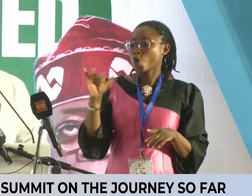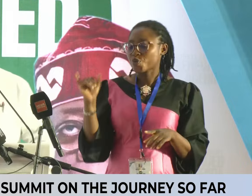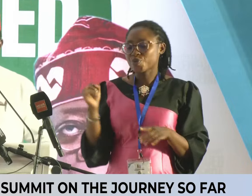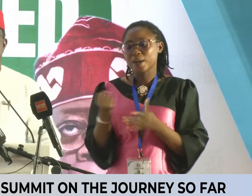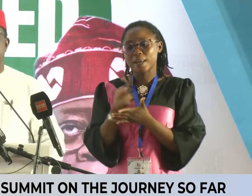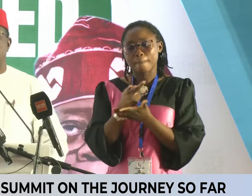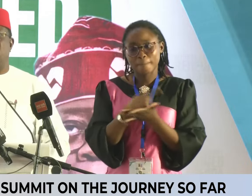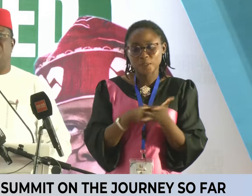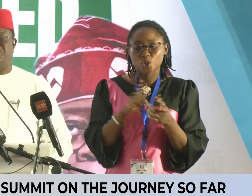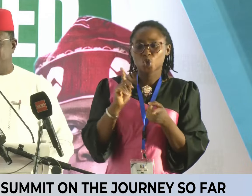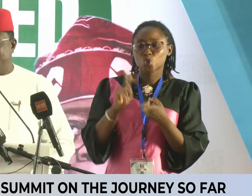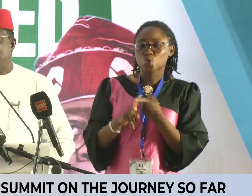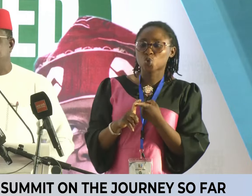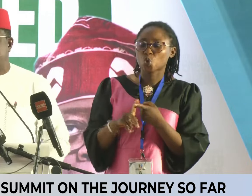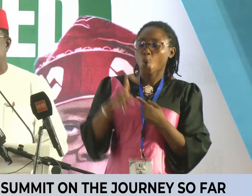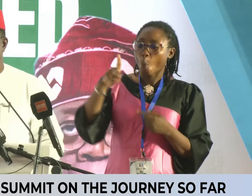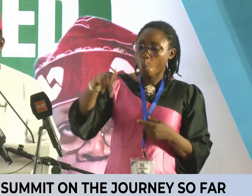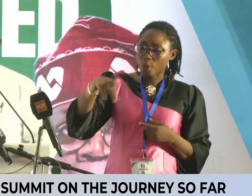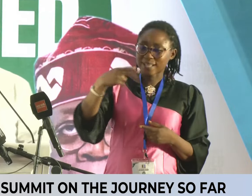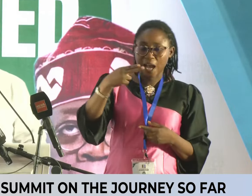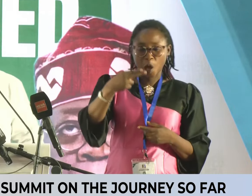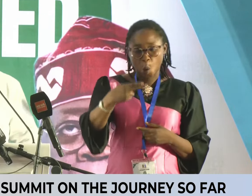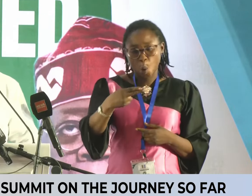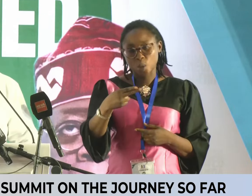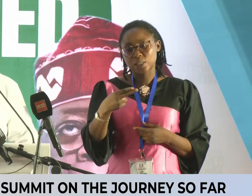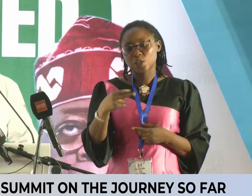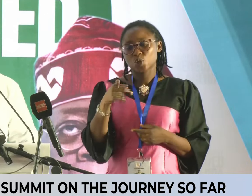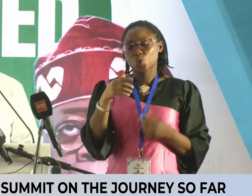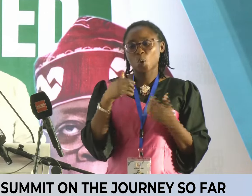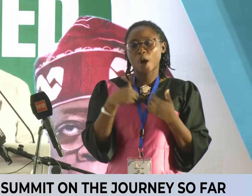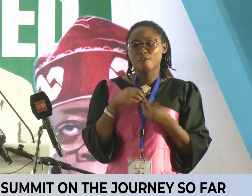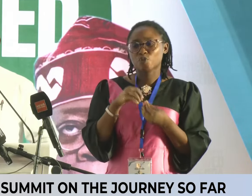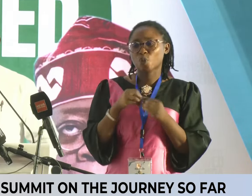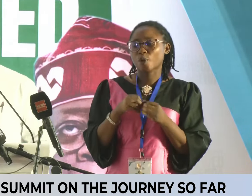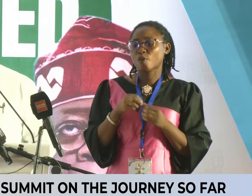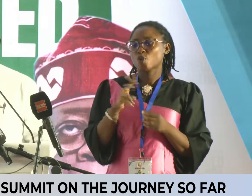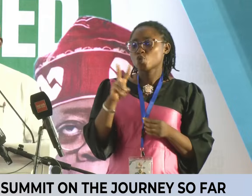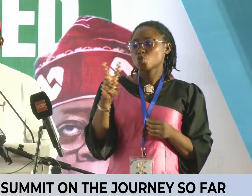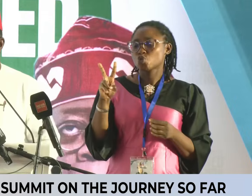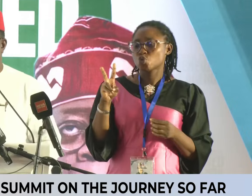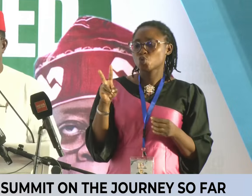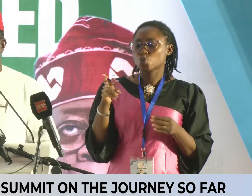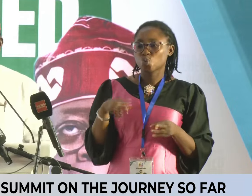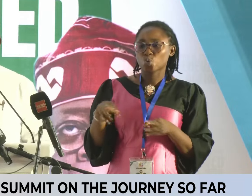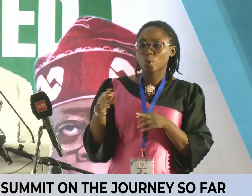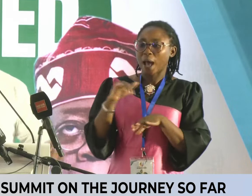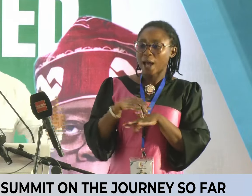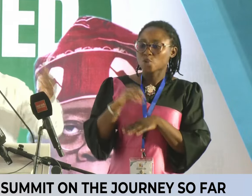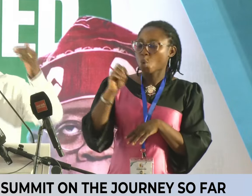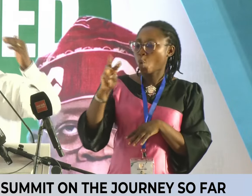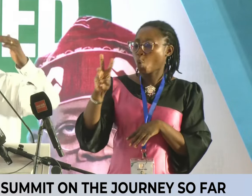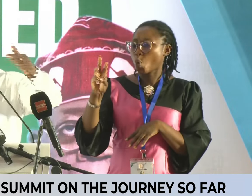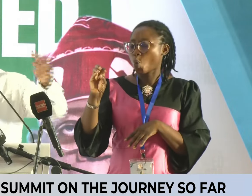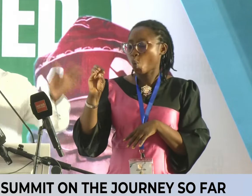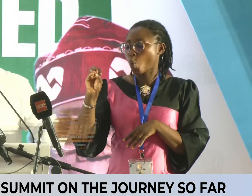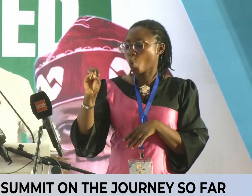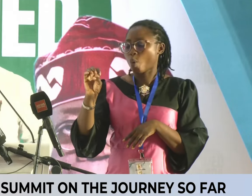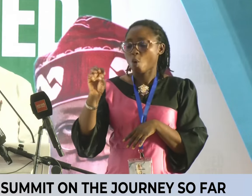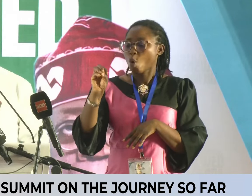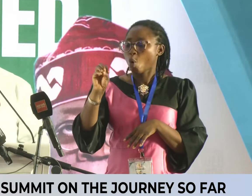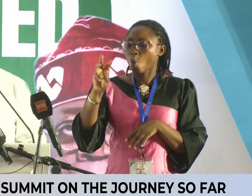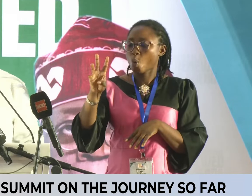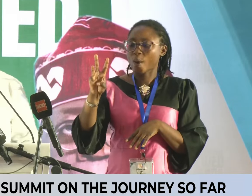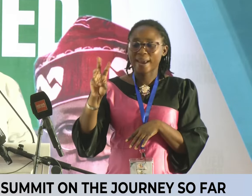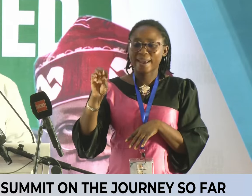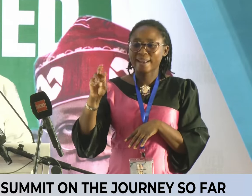section down to Port Harcourt section, you have a number of 2 washouts, one at Uwele and another one at